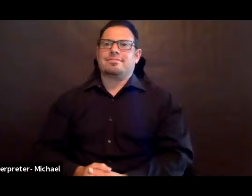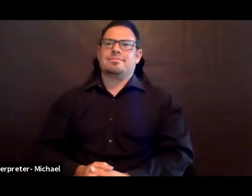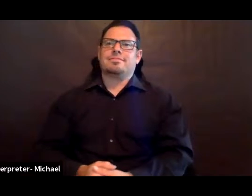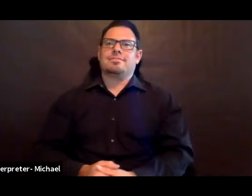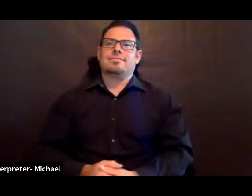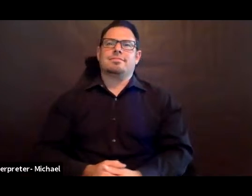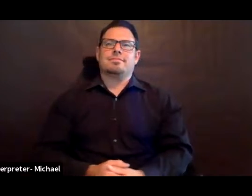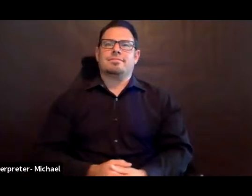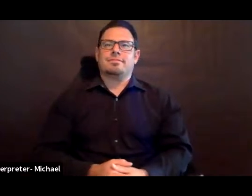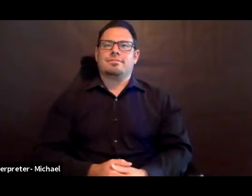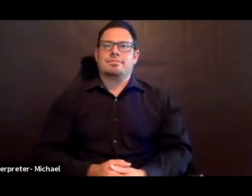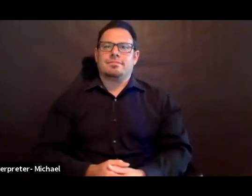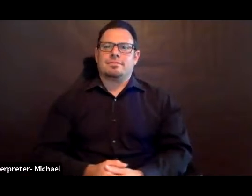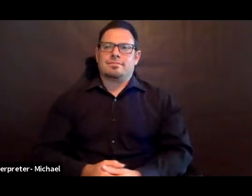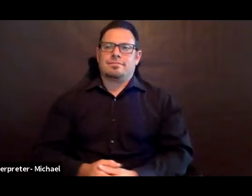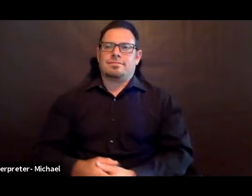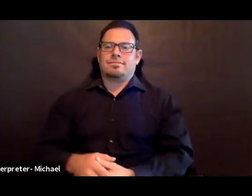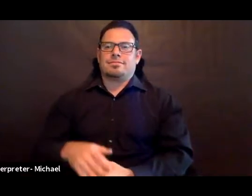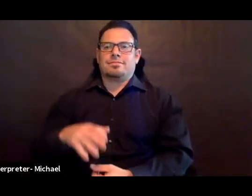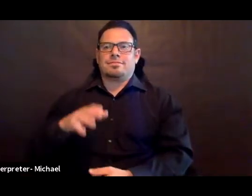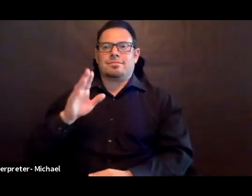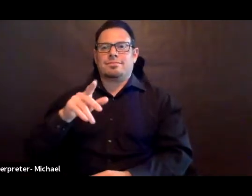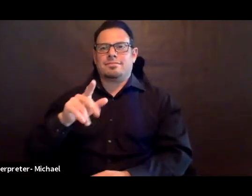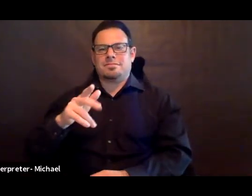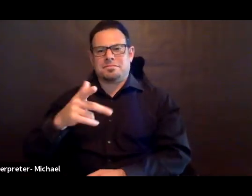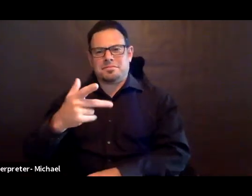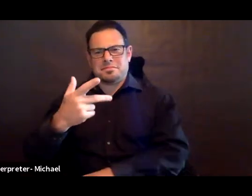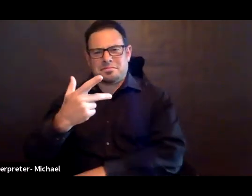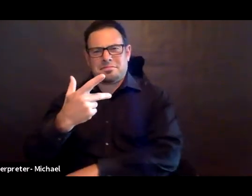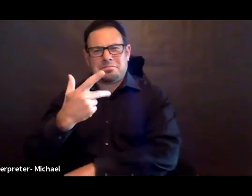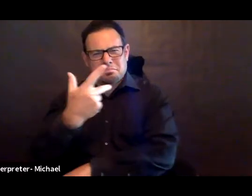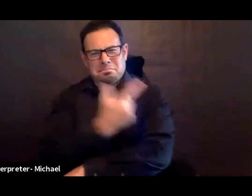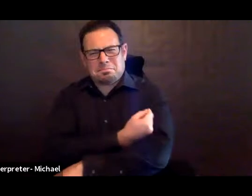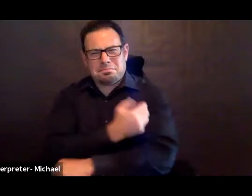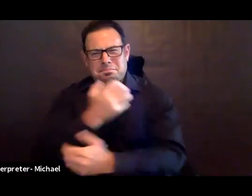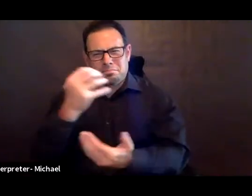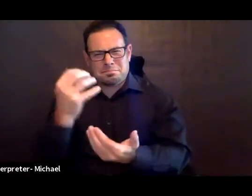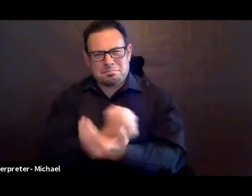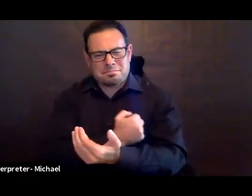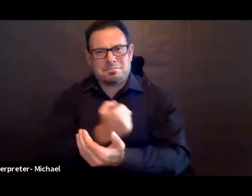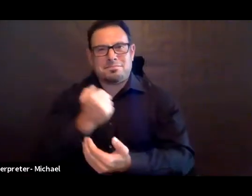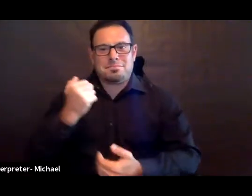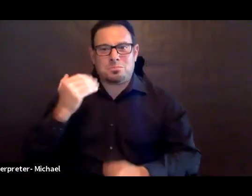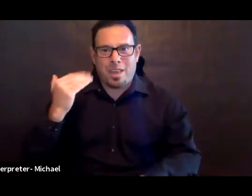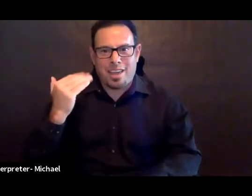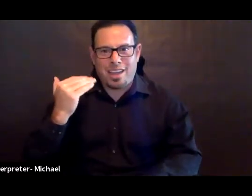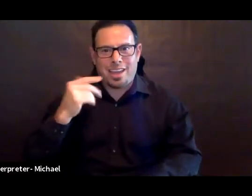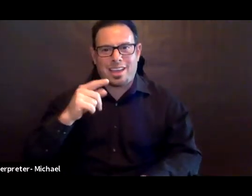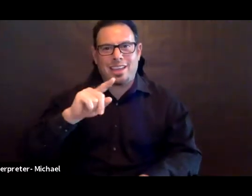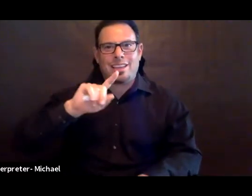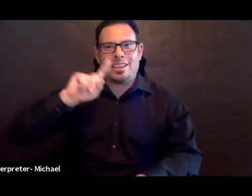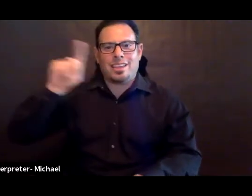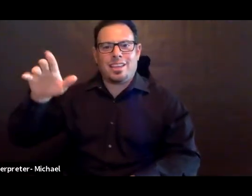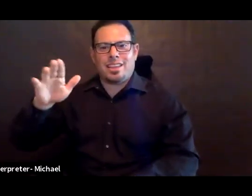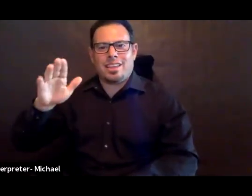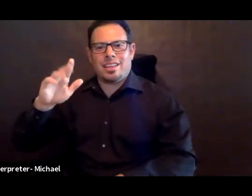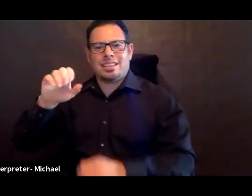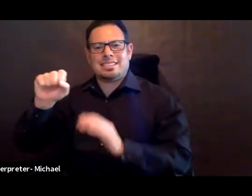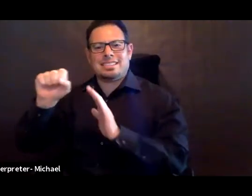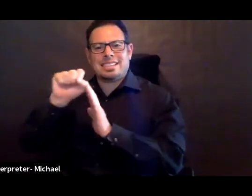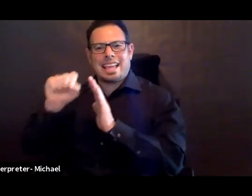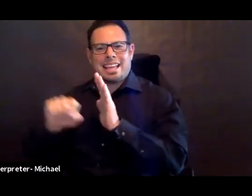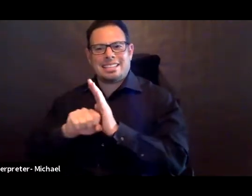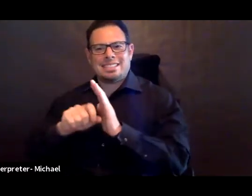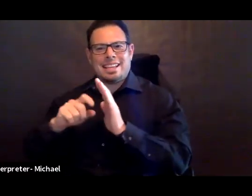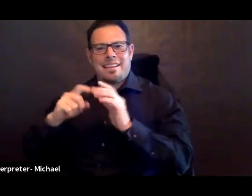we're hearing, we encourage you to stay up with current developments and current recommendations and data as it evolves, but